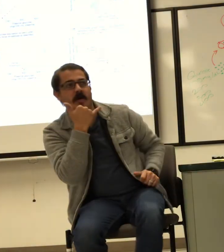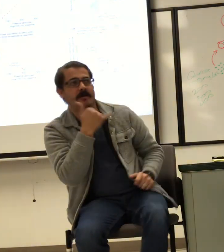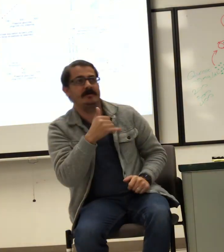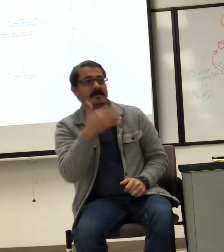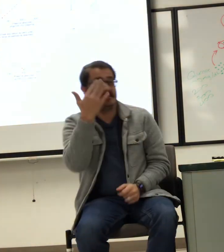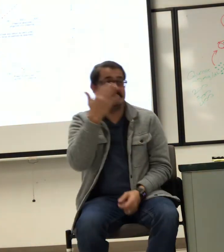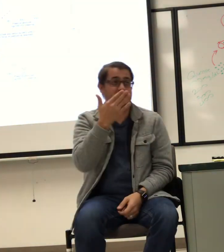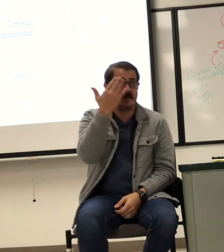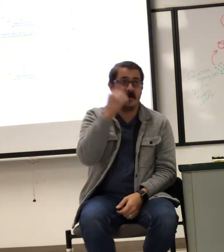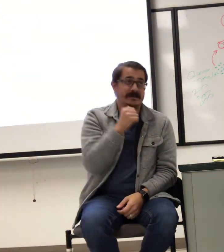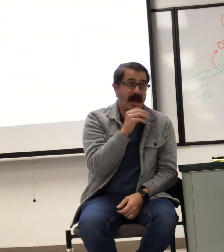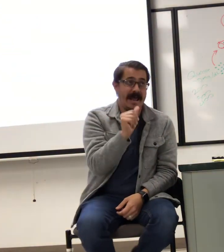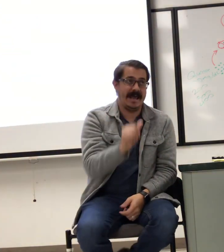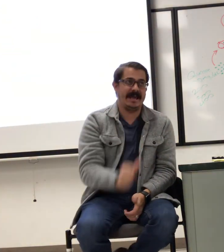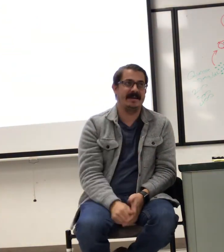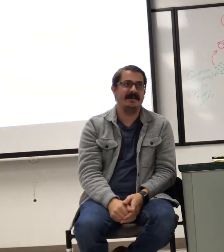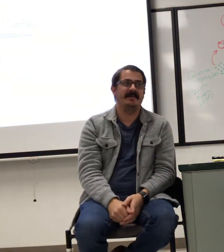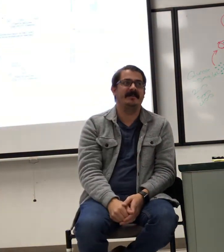not A.